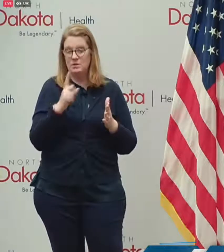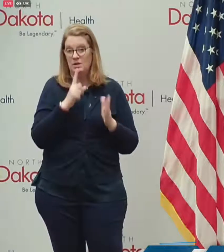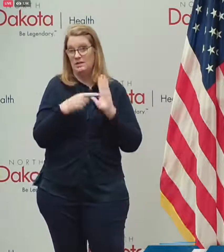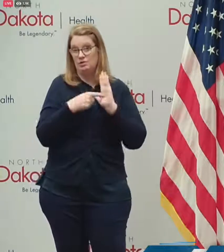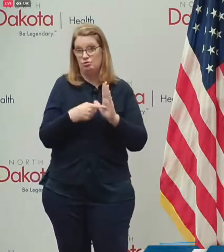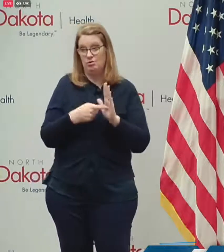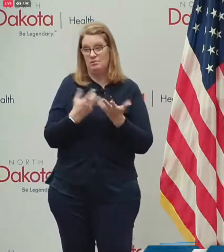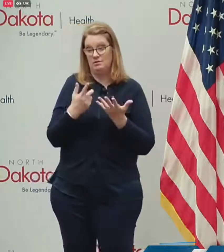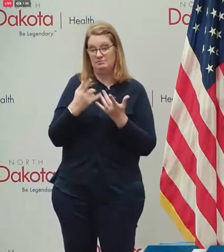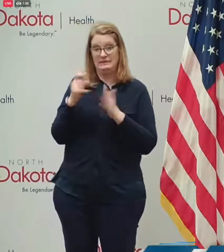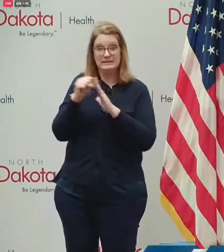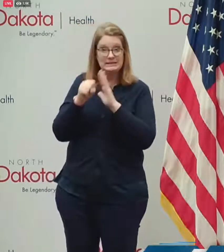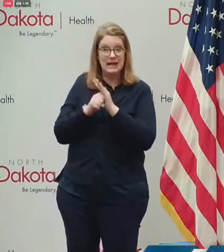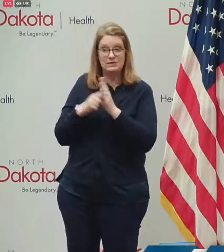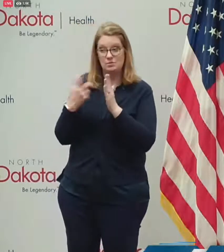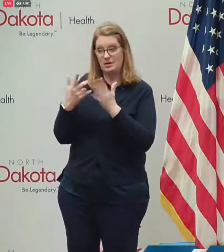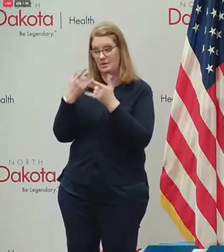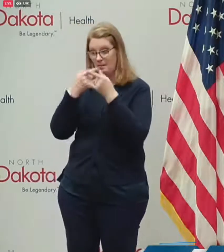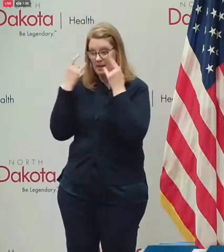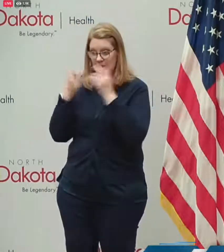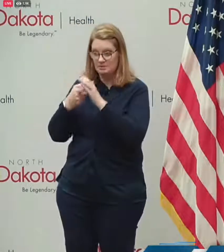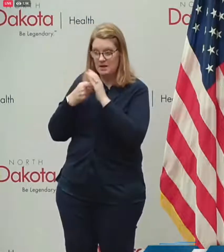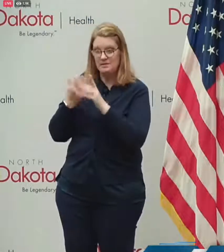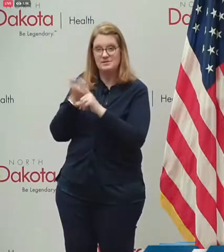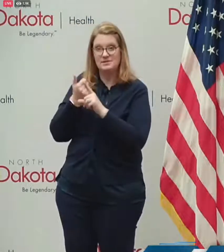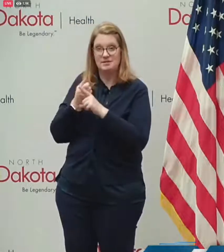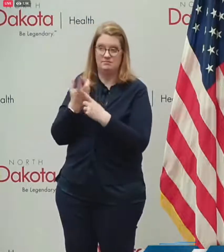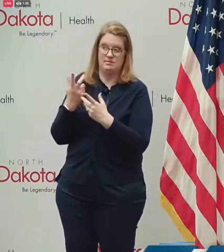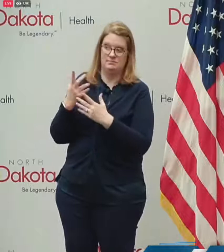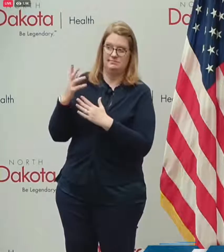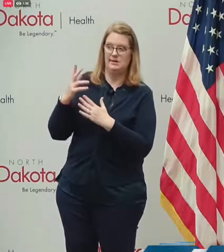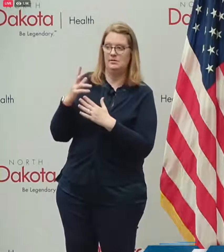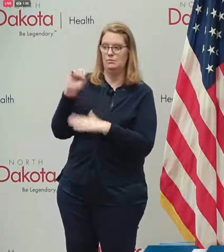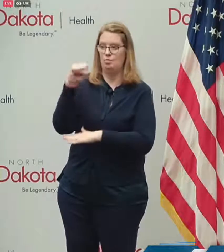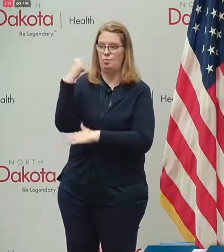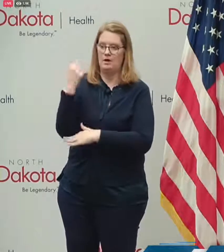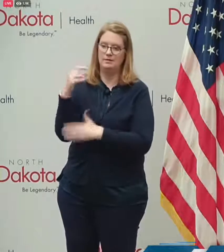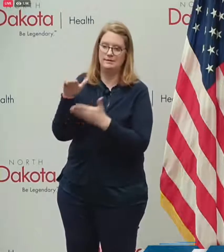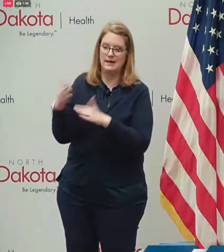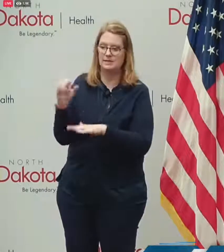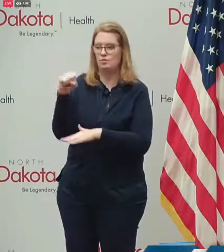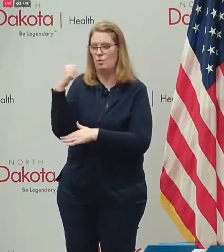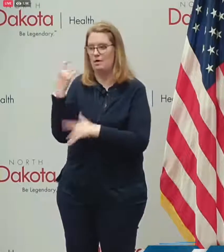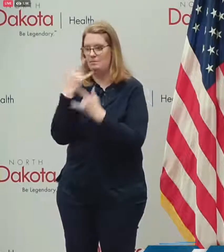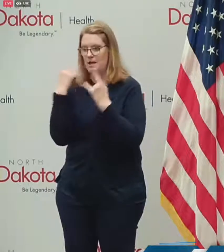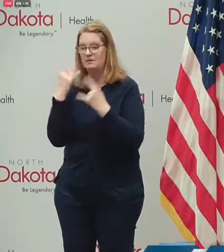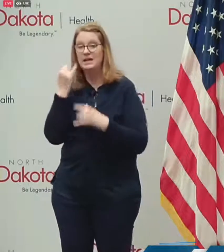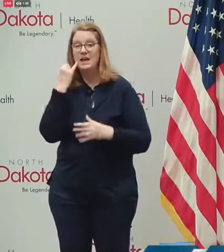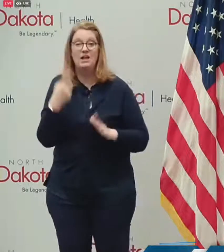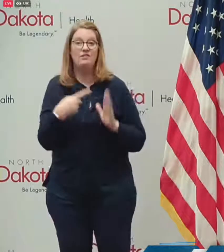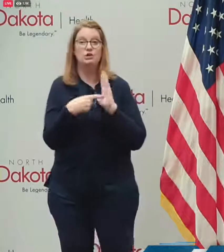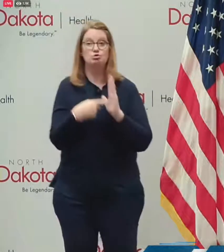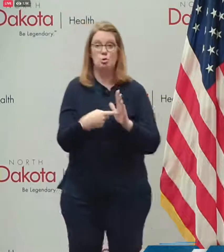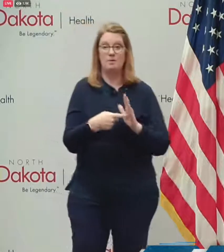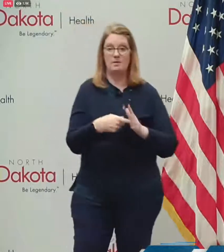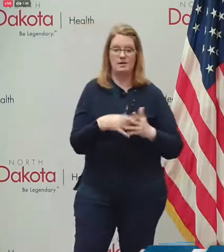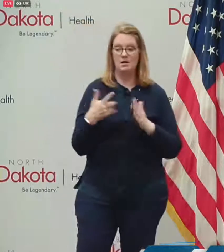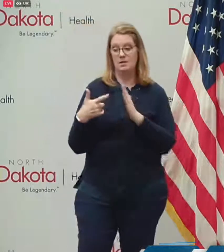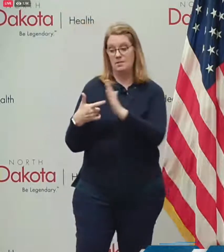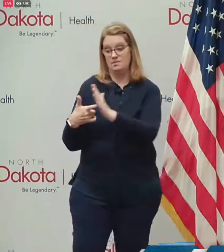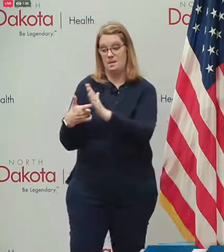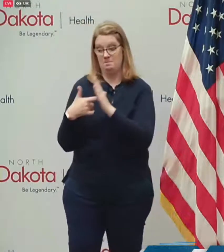mask mandates are also having record cases and record deaths. I mean, if someone can show me the correlation between the